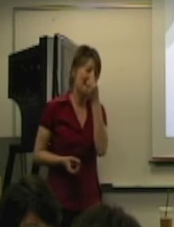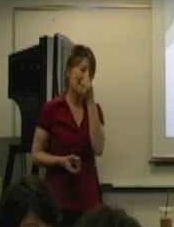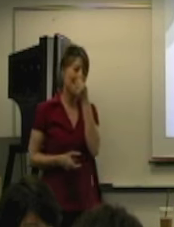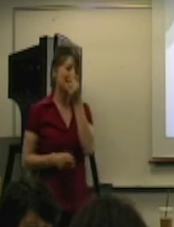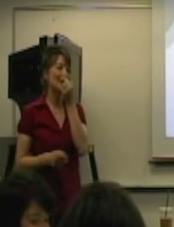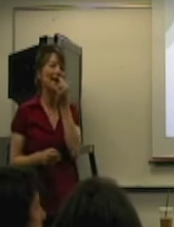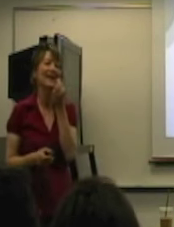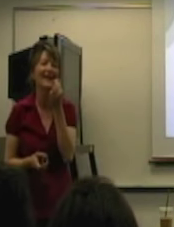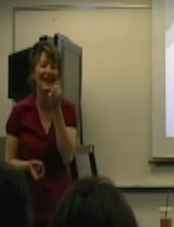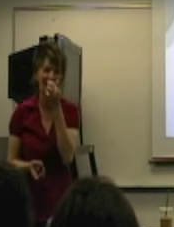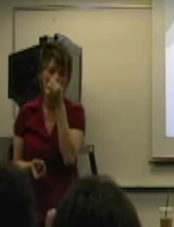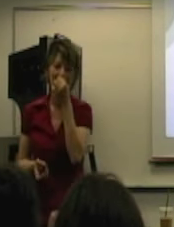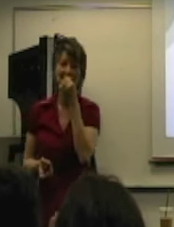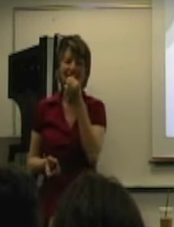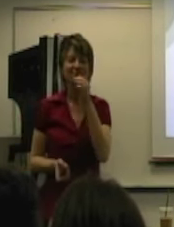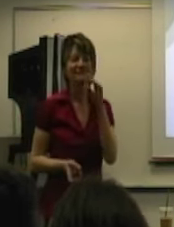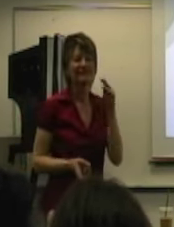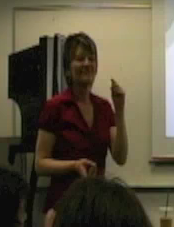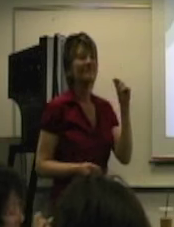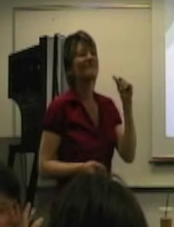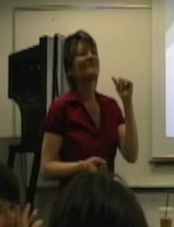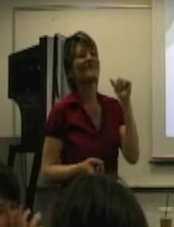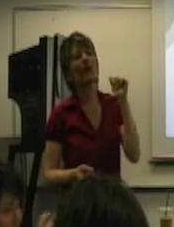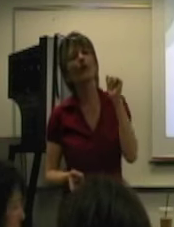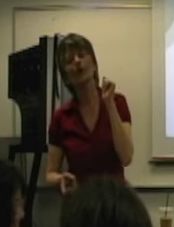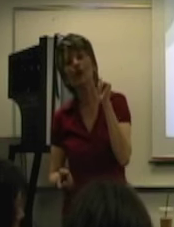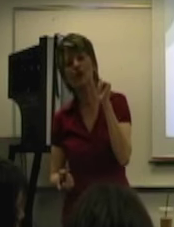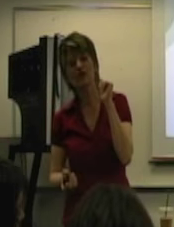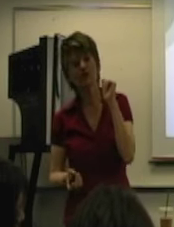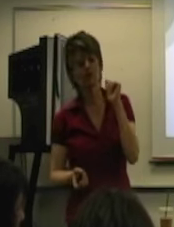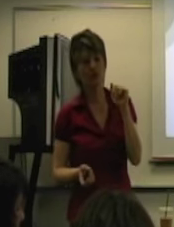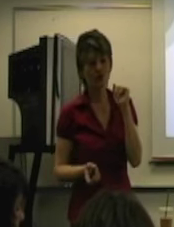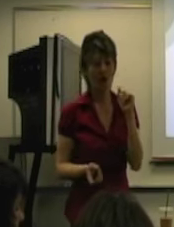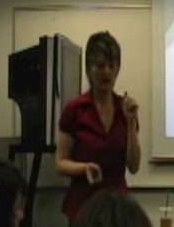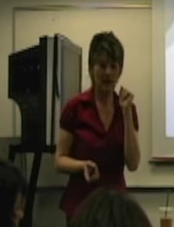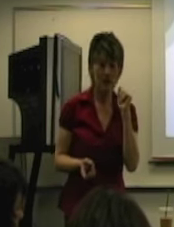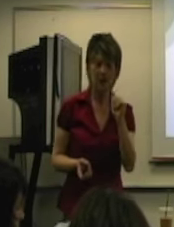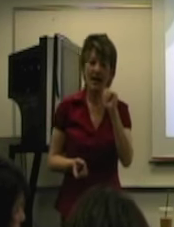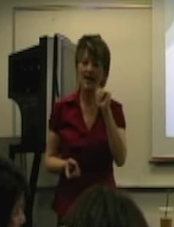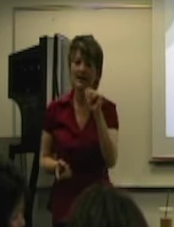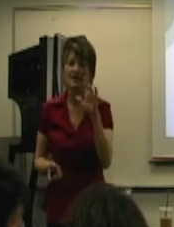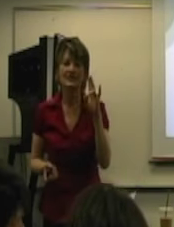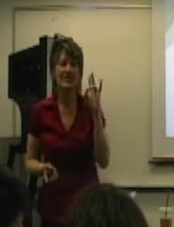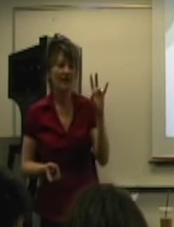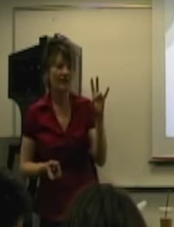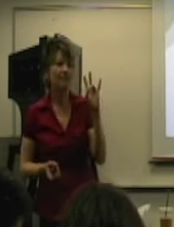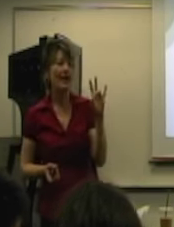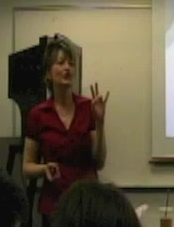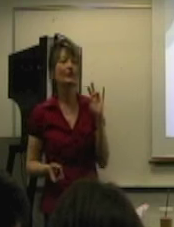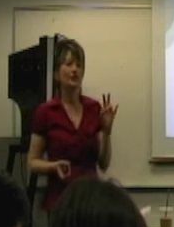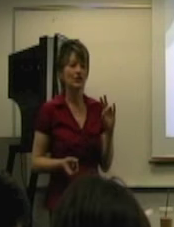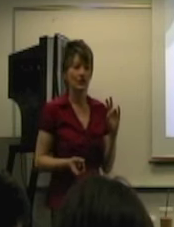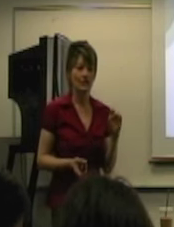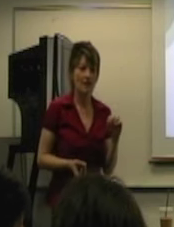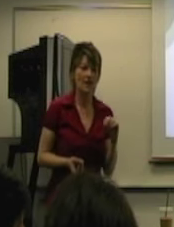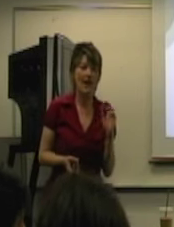Okay. Sorry, I ran up. That's awesome. We're going to talk about and look at 7 major features of